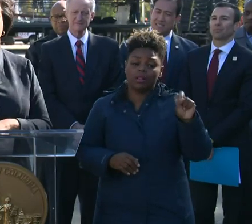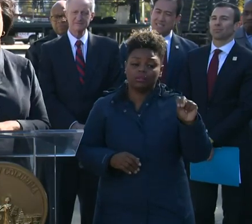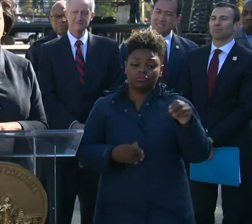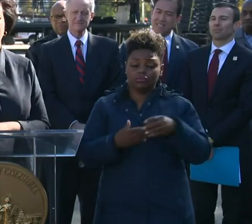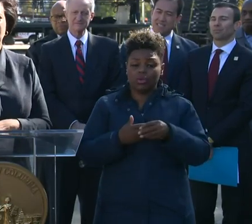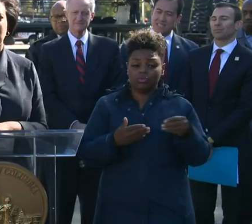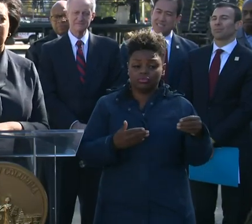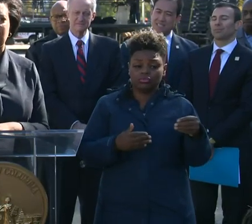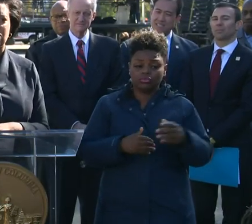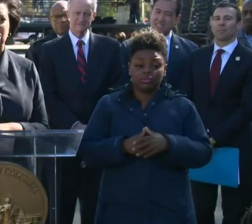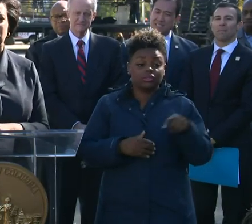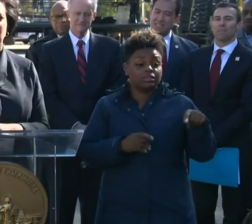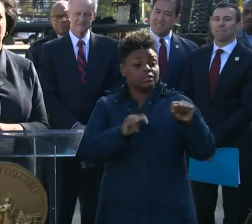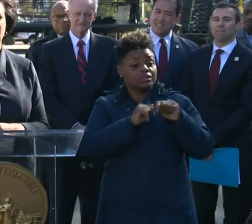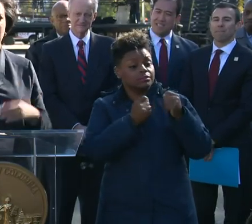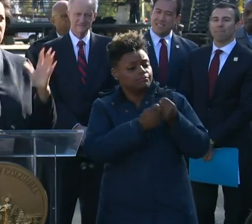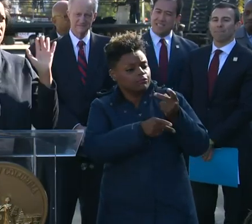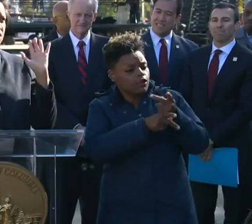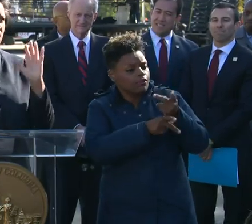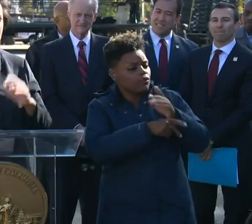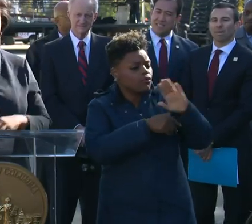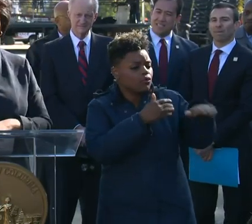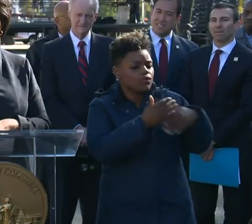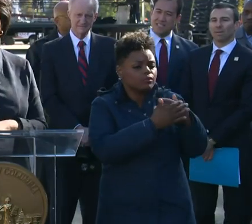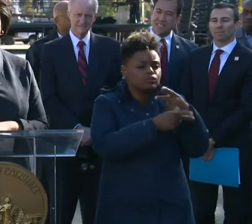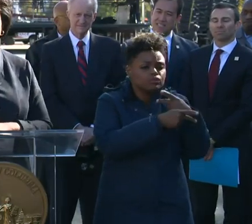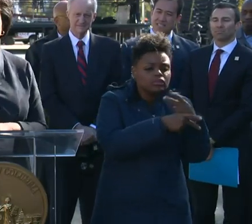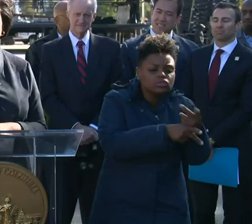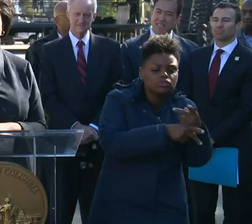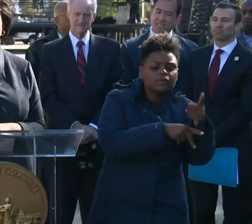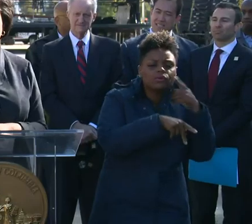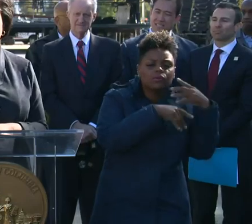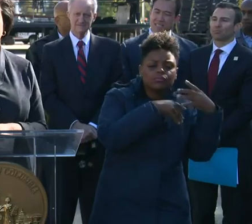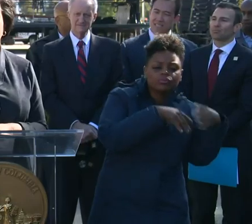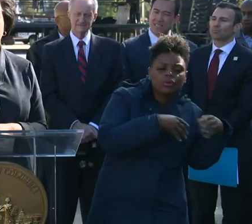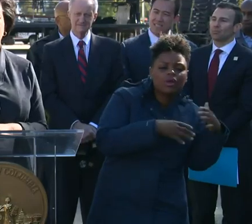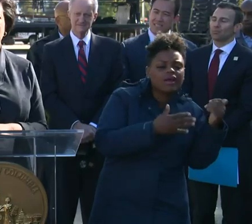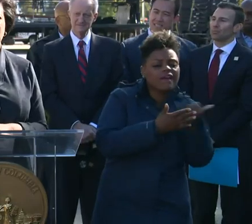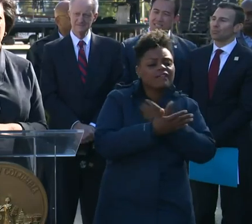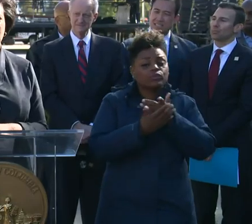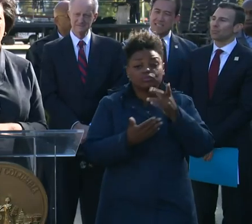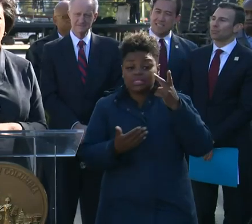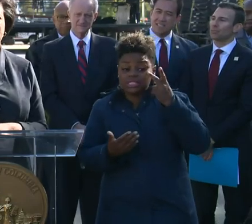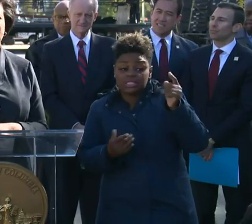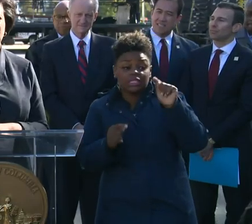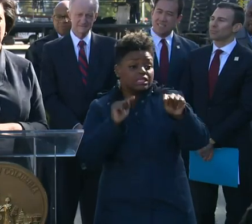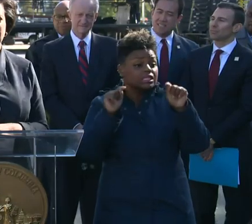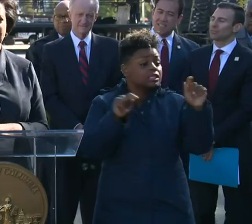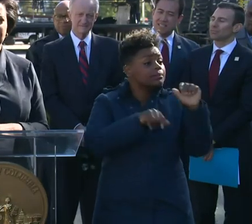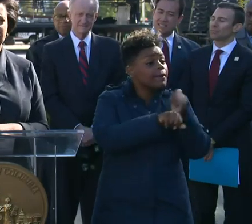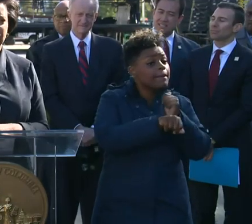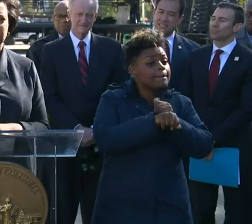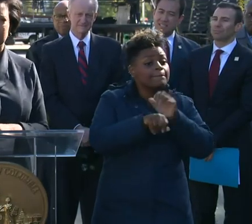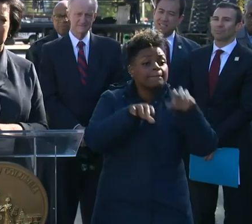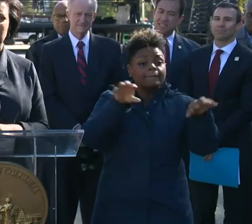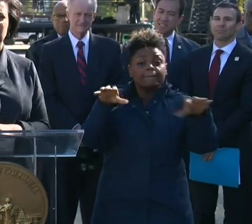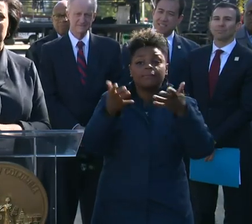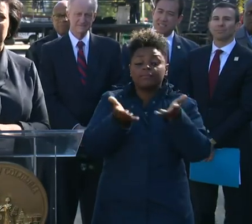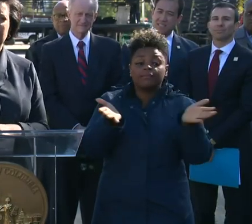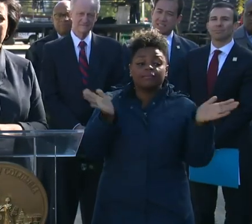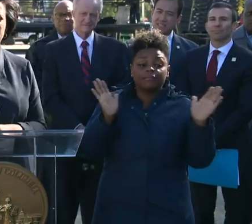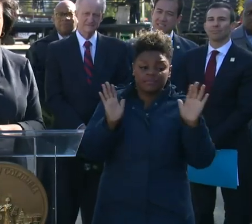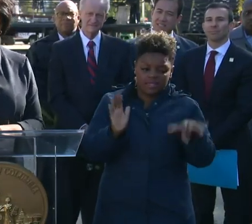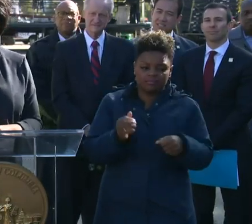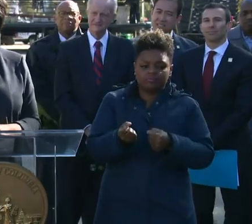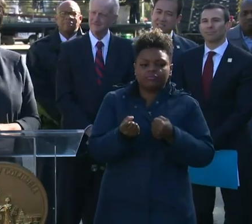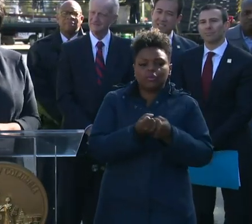all the production of the parade, all of the things that you see coming up around us is supported by the team. Yes.